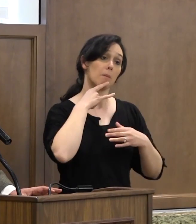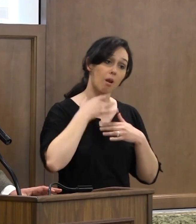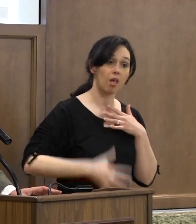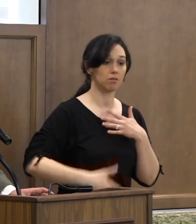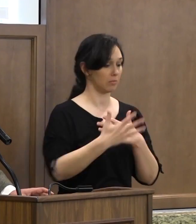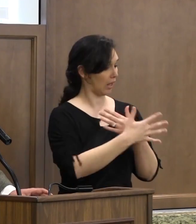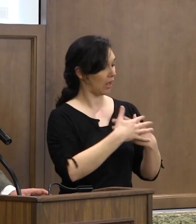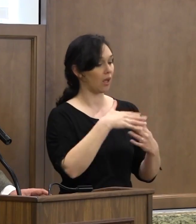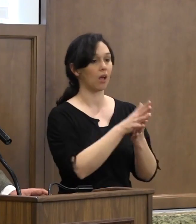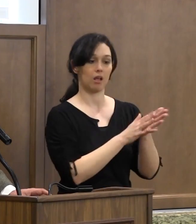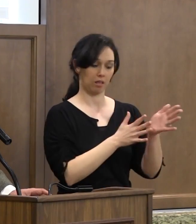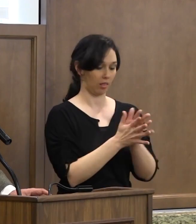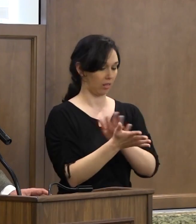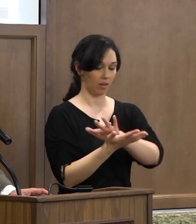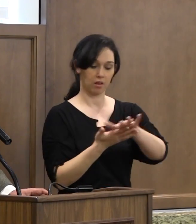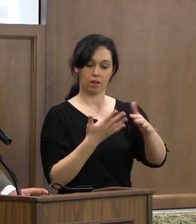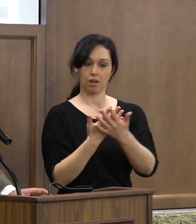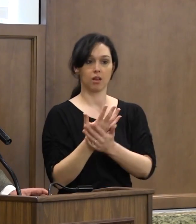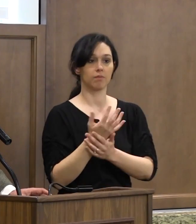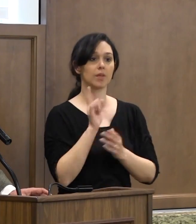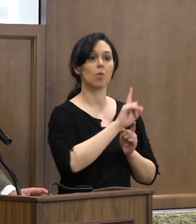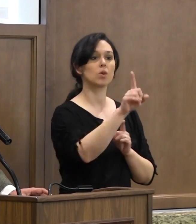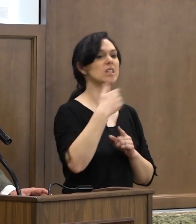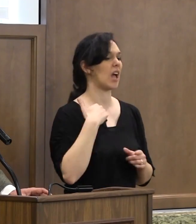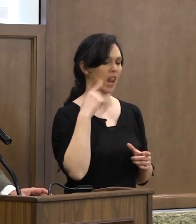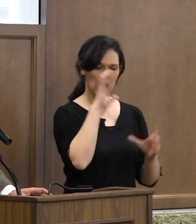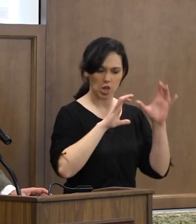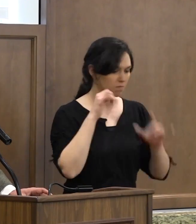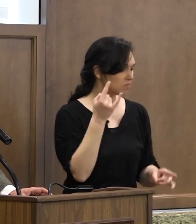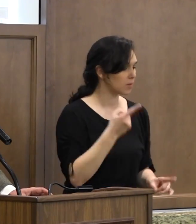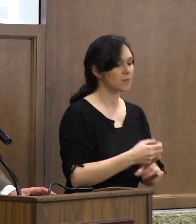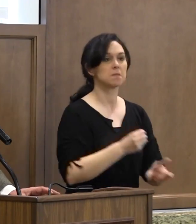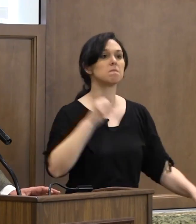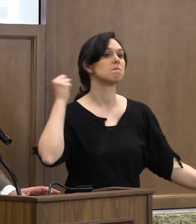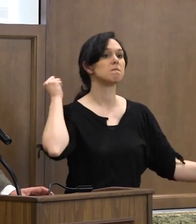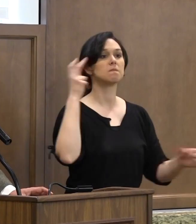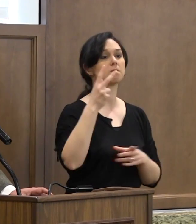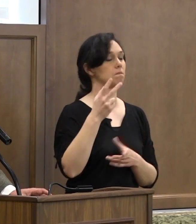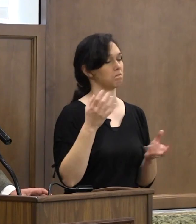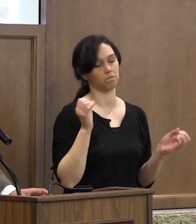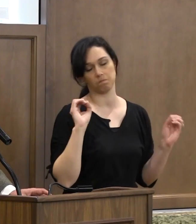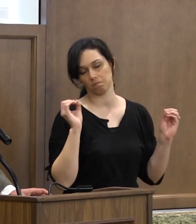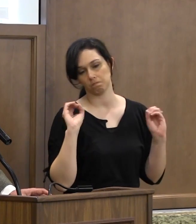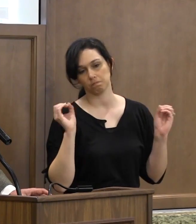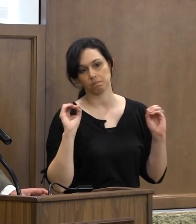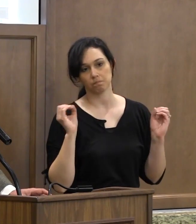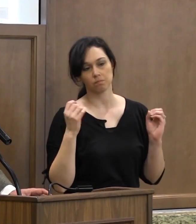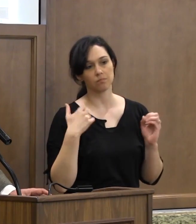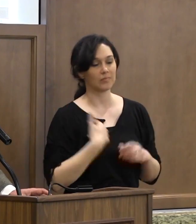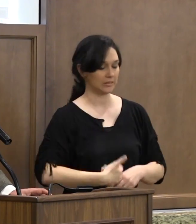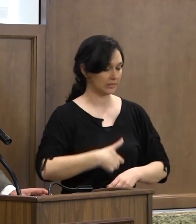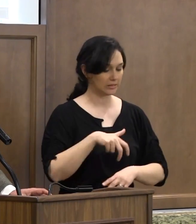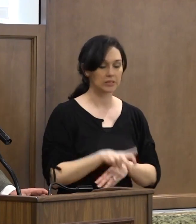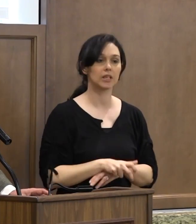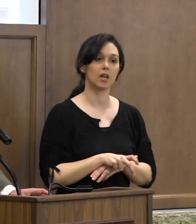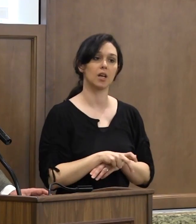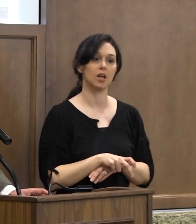of my hands. As he walked away, I looked for something to hit him with, but there was nothing. I sat on the